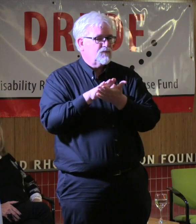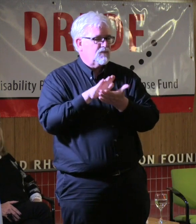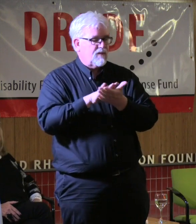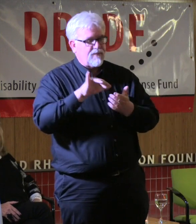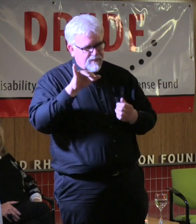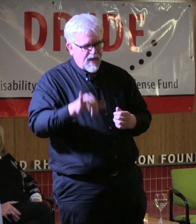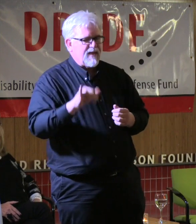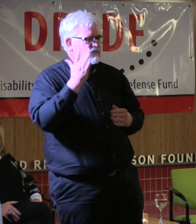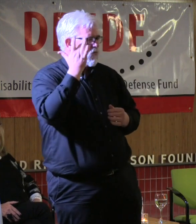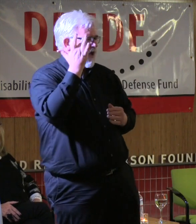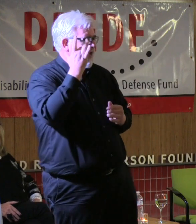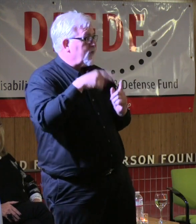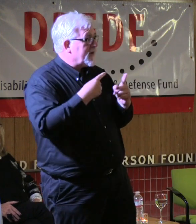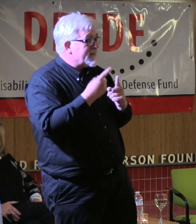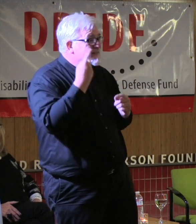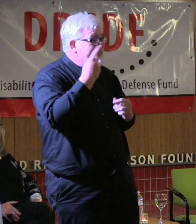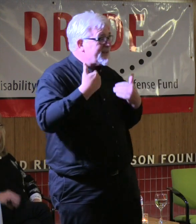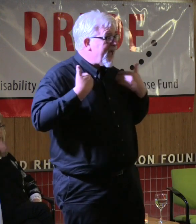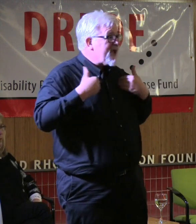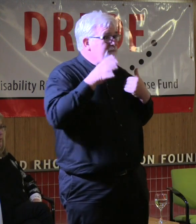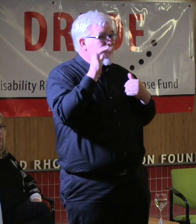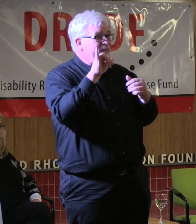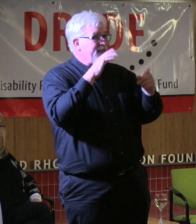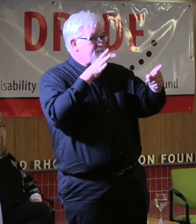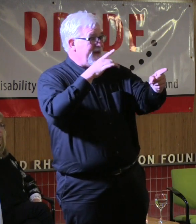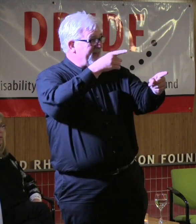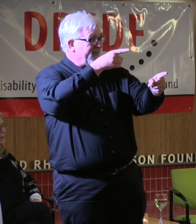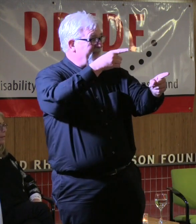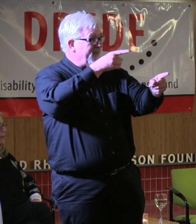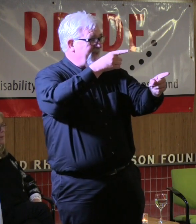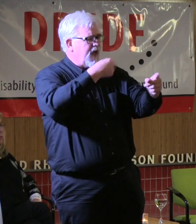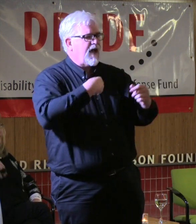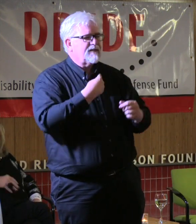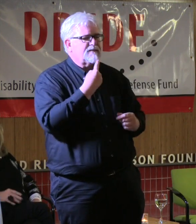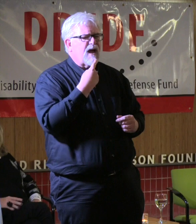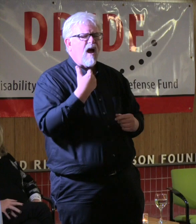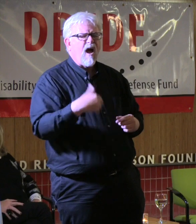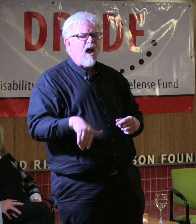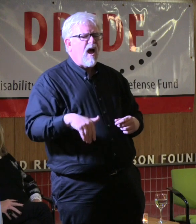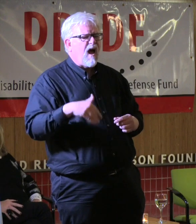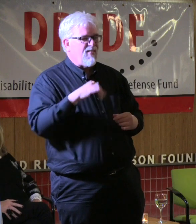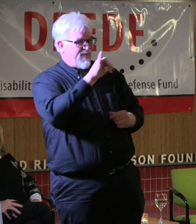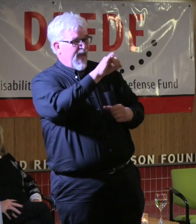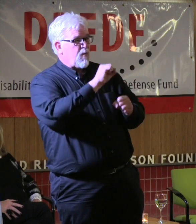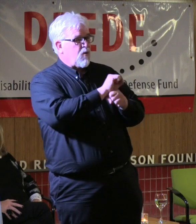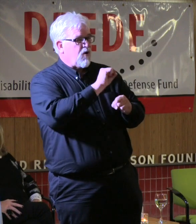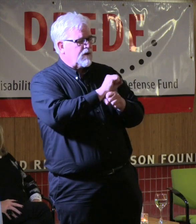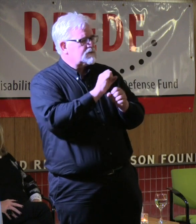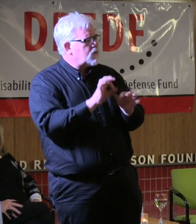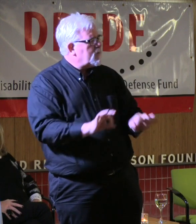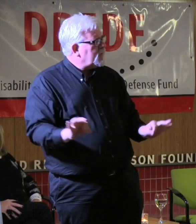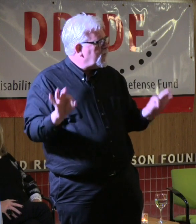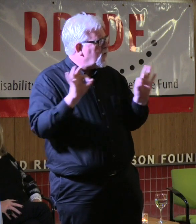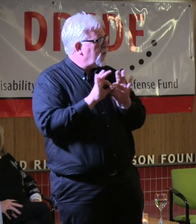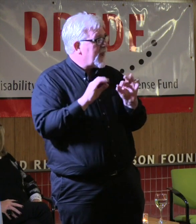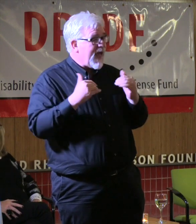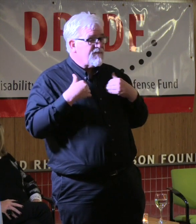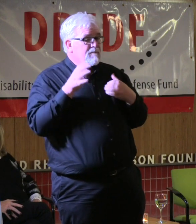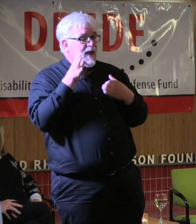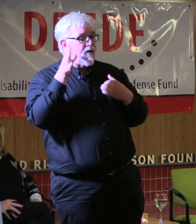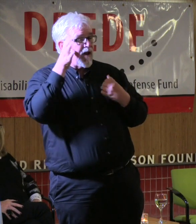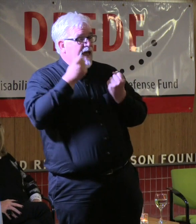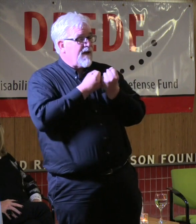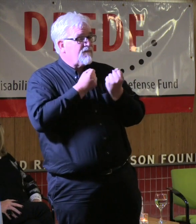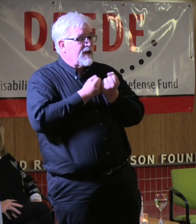so that's why when I see a young parent like this, I say, you know, that's so important to have these parent advocates.